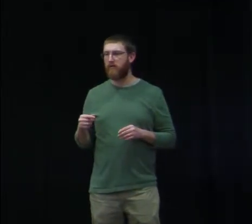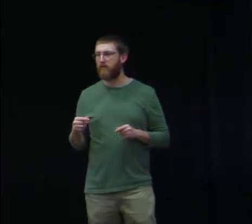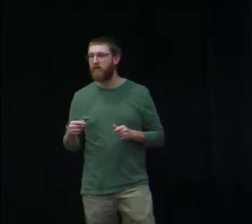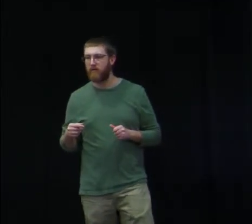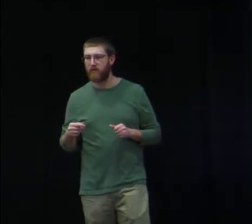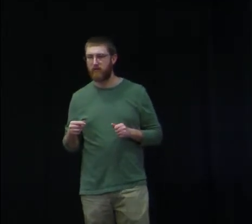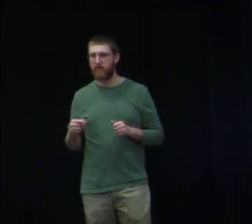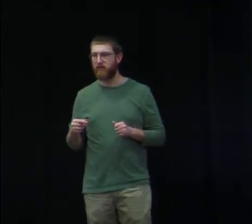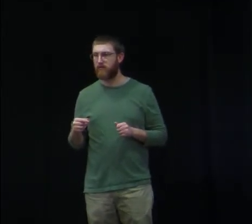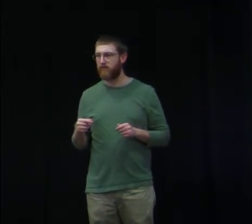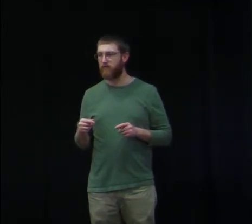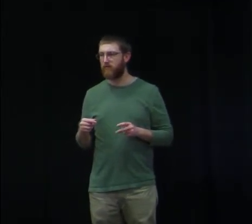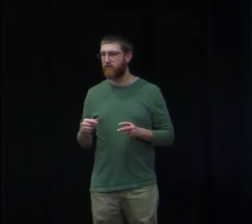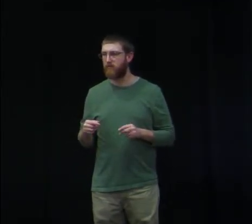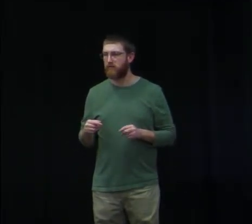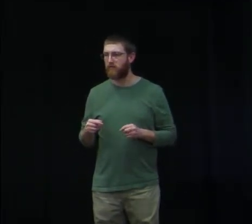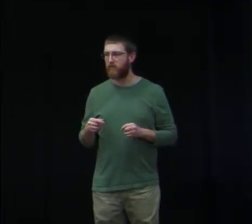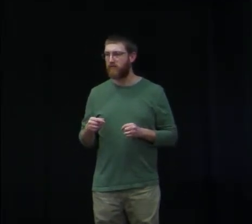that for us?